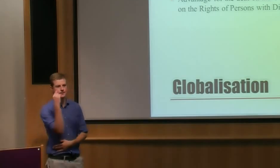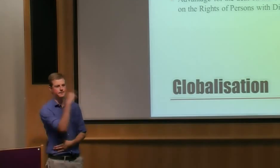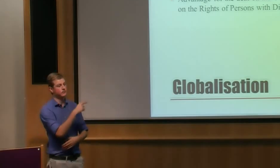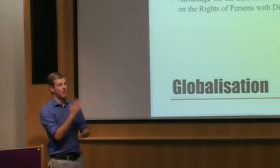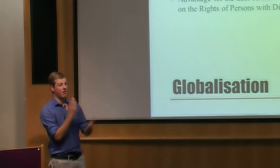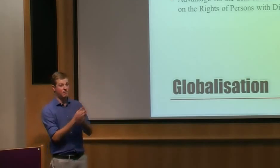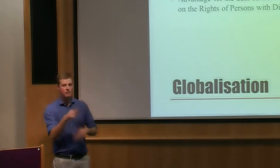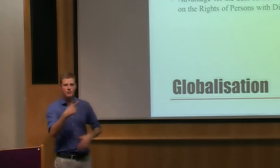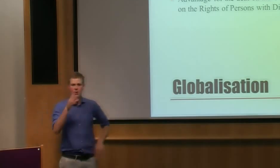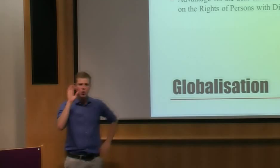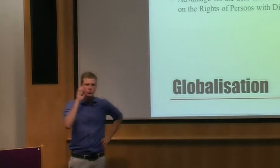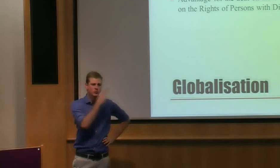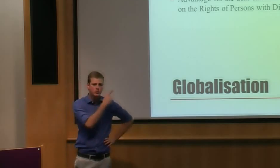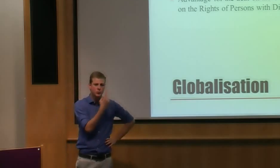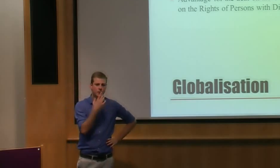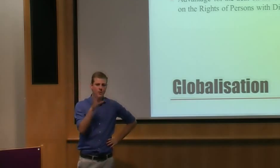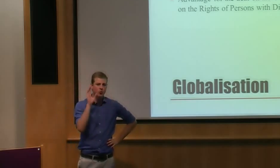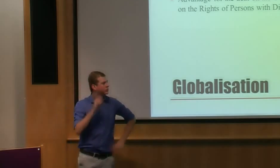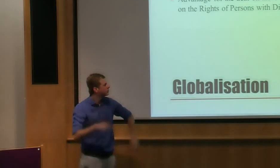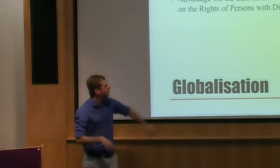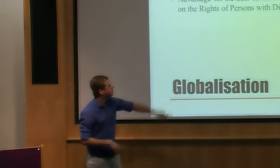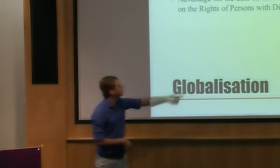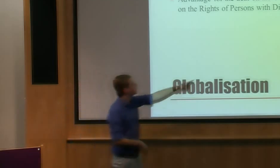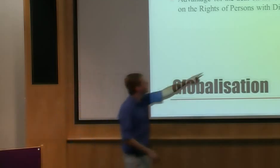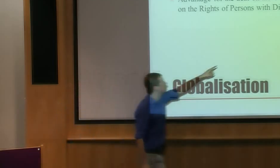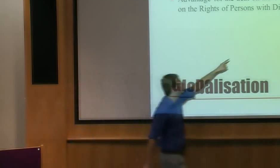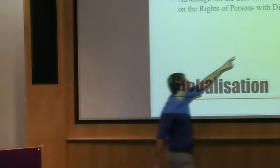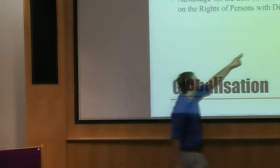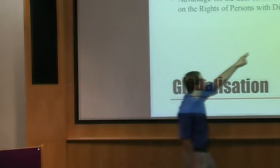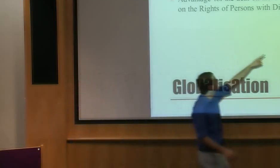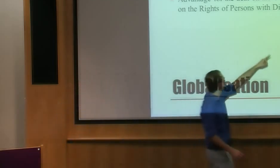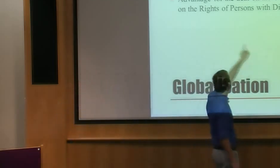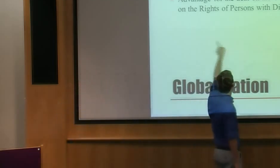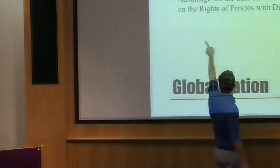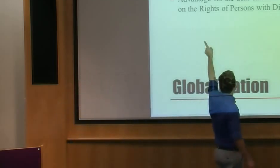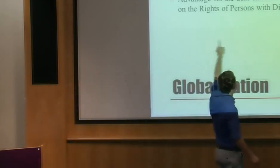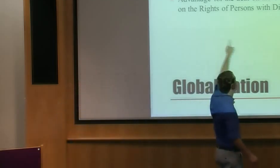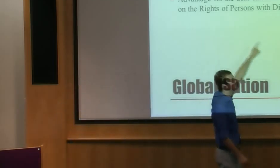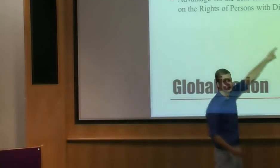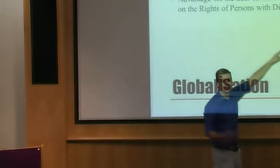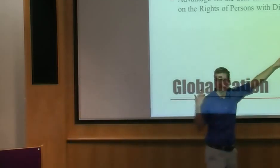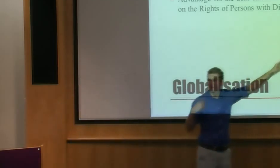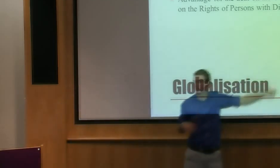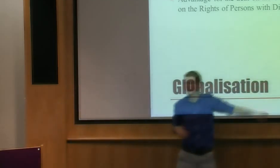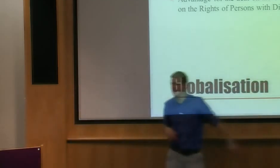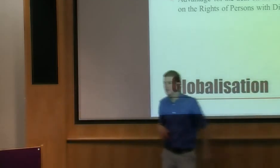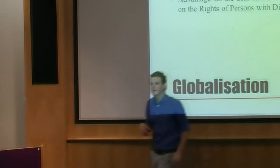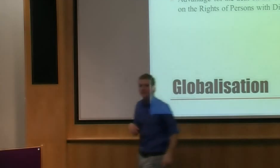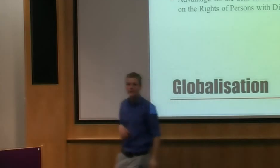the UN Convention on the Rights of Persons with Disabilities. Has anybody heard of this convention? Anybody heard of it